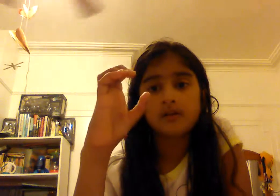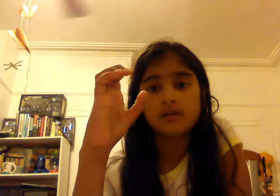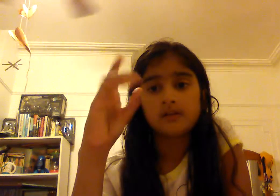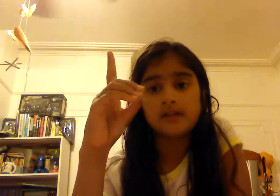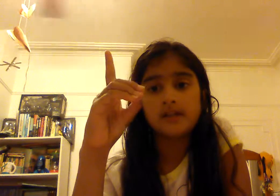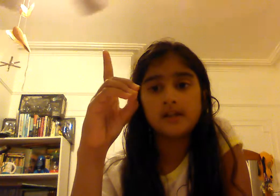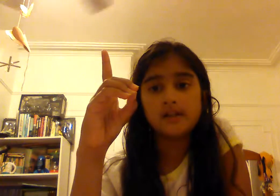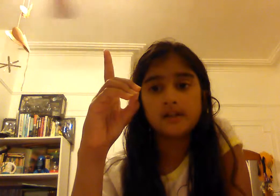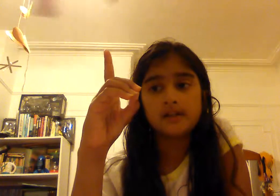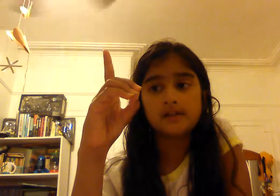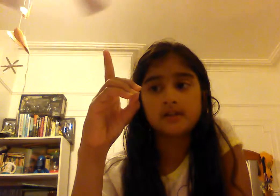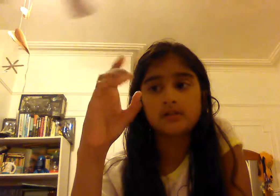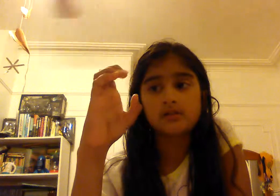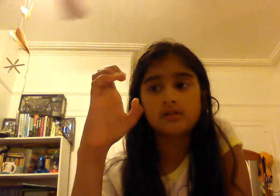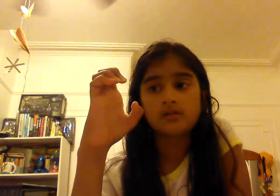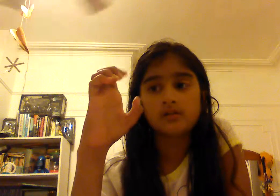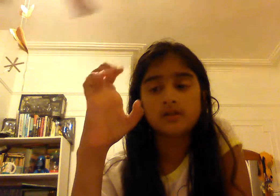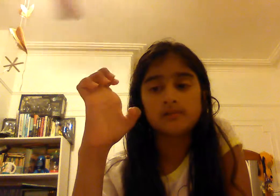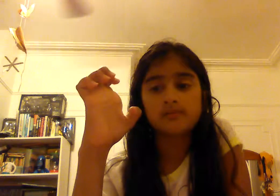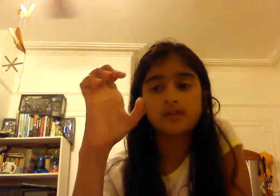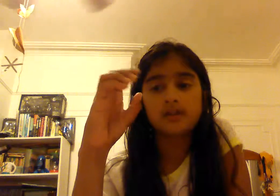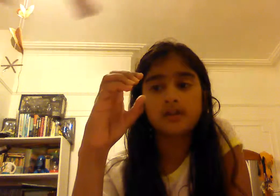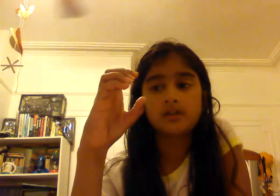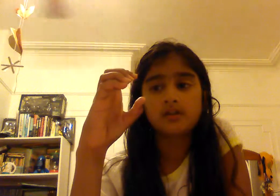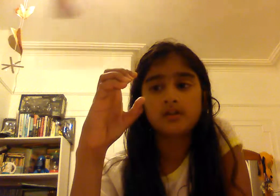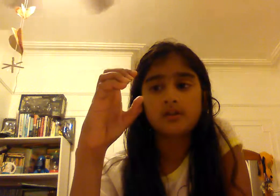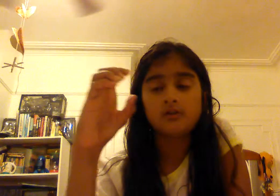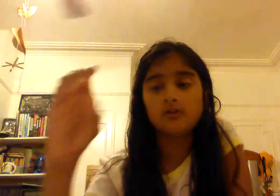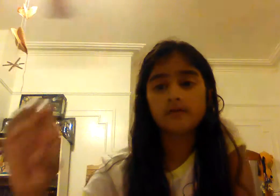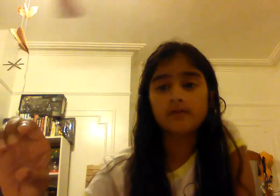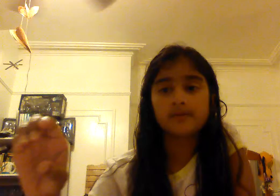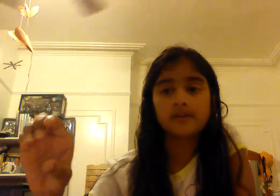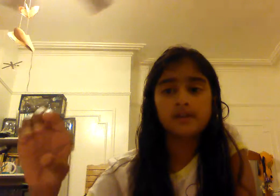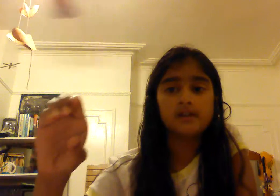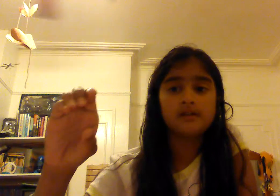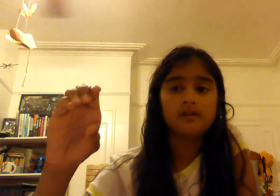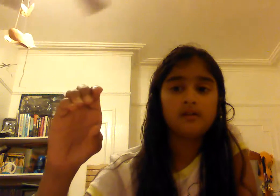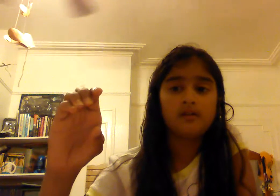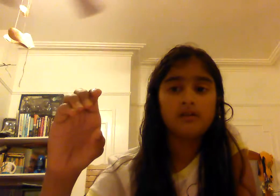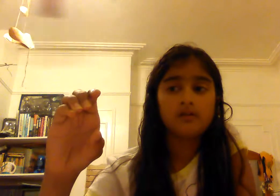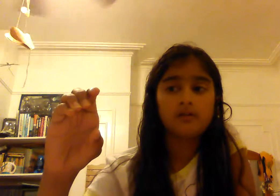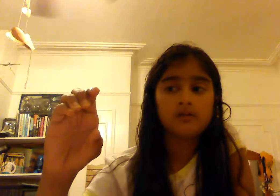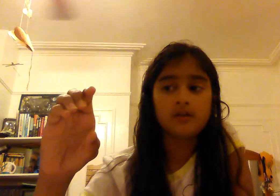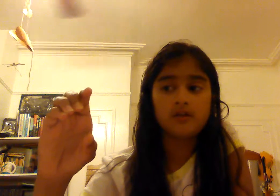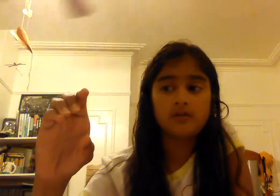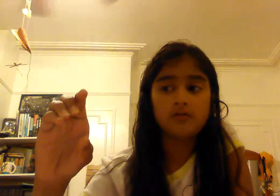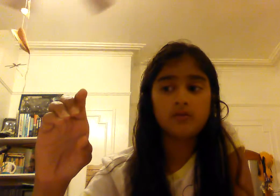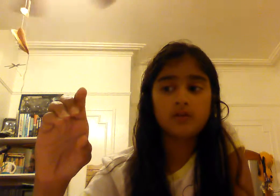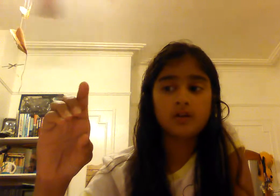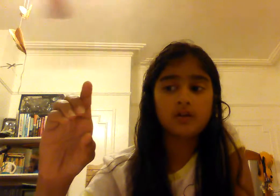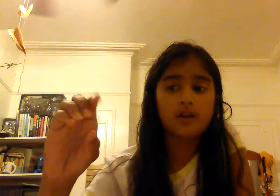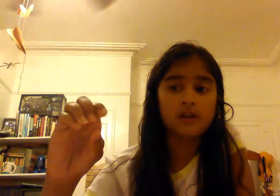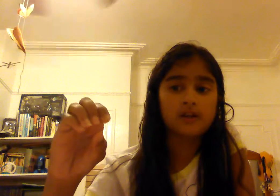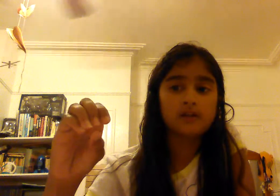D is simply, you go from C, then you connect it,